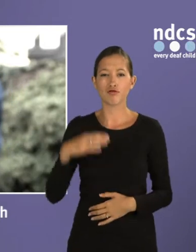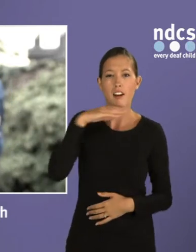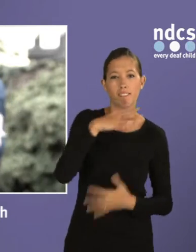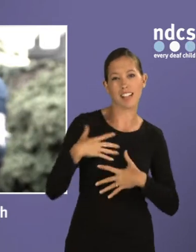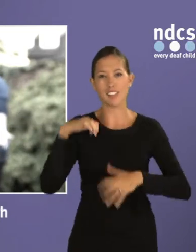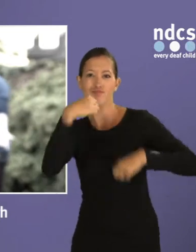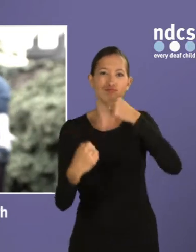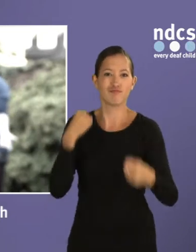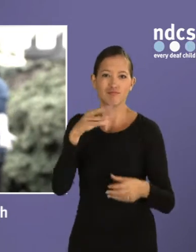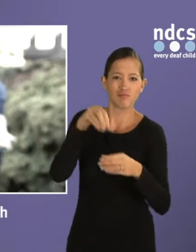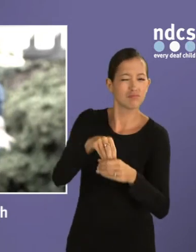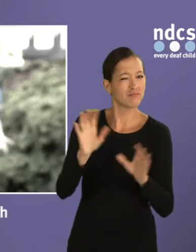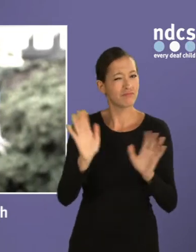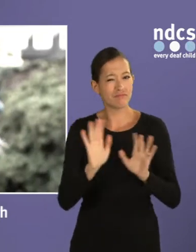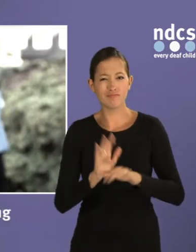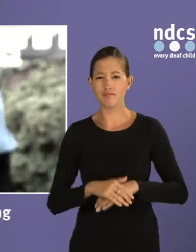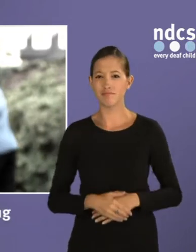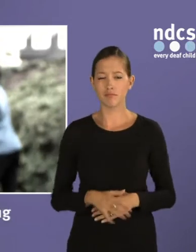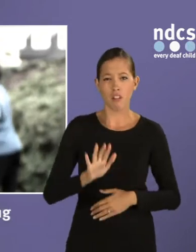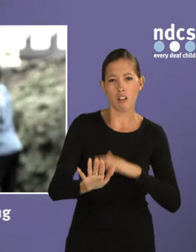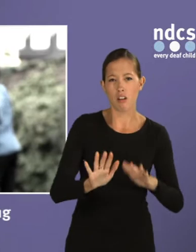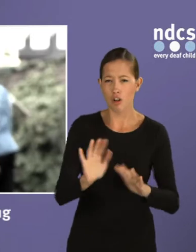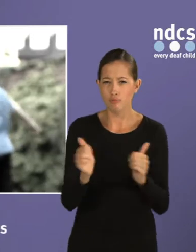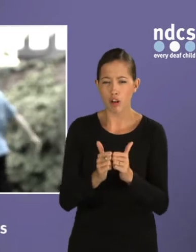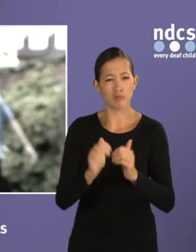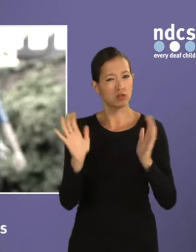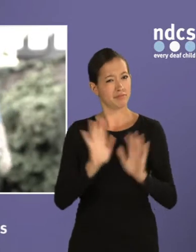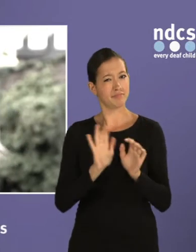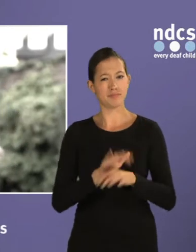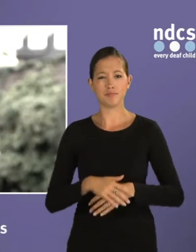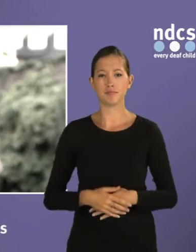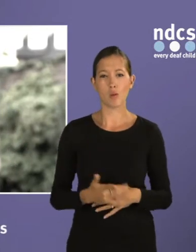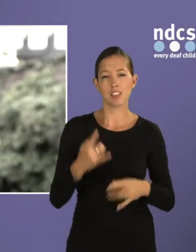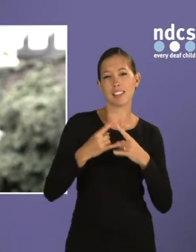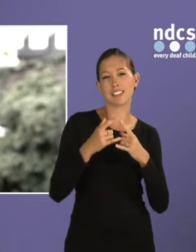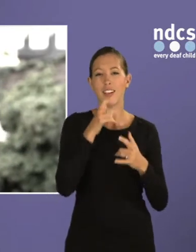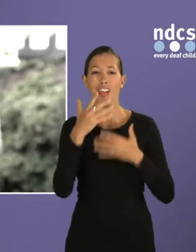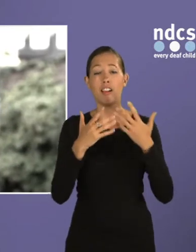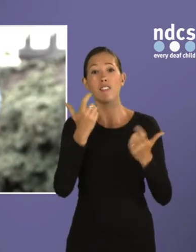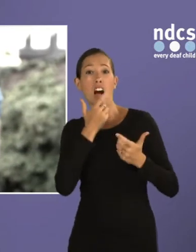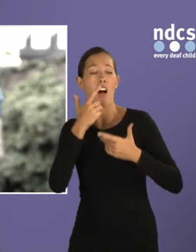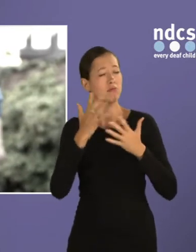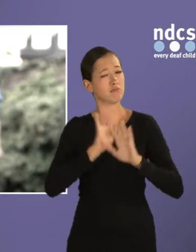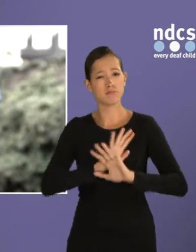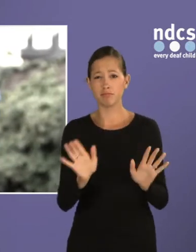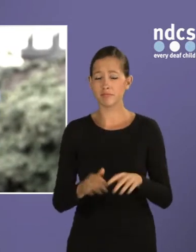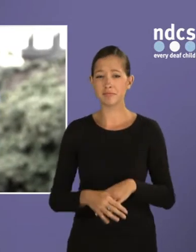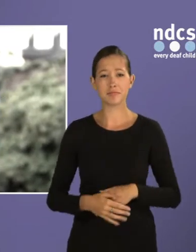Don't engage in rough physical games, inappropriate touching or make sexually suggestive comments even in fun.